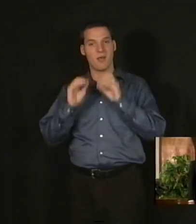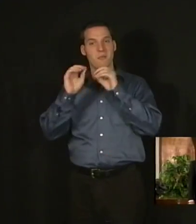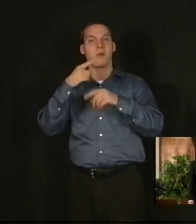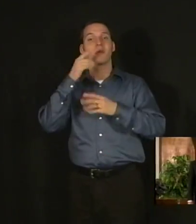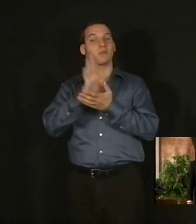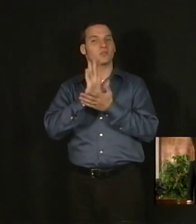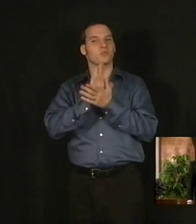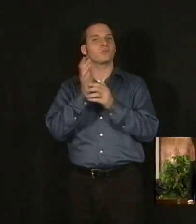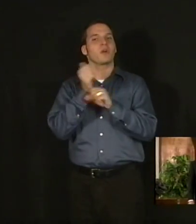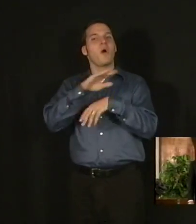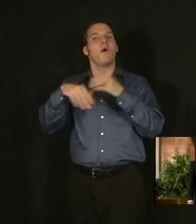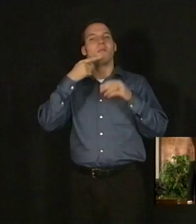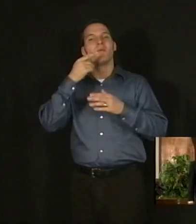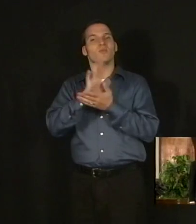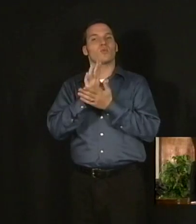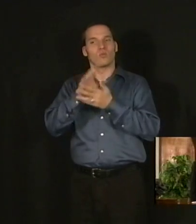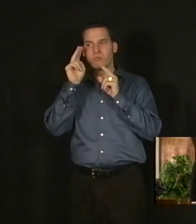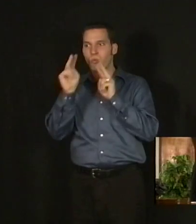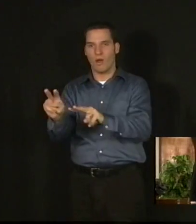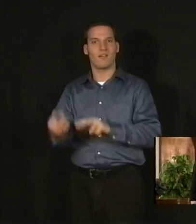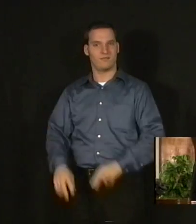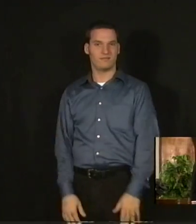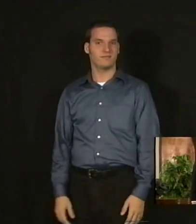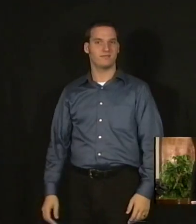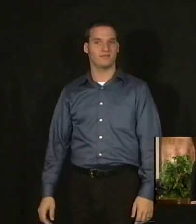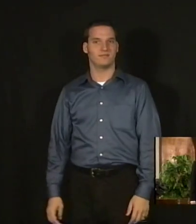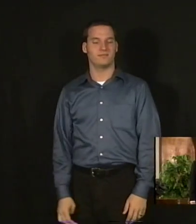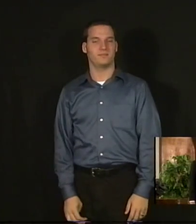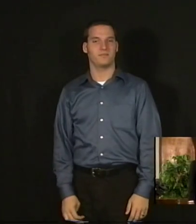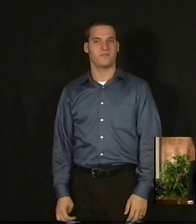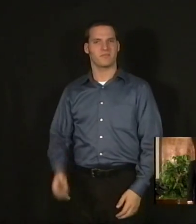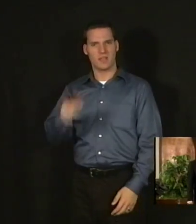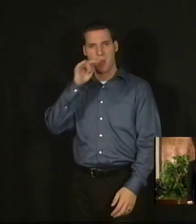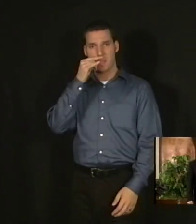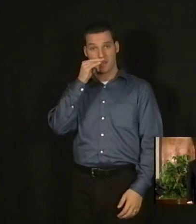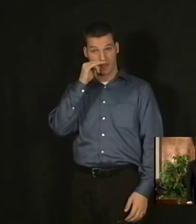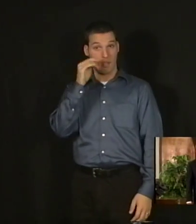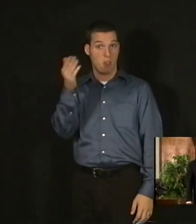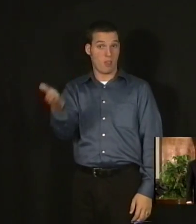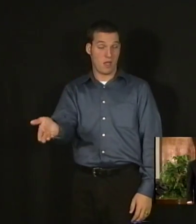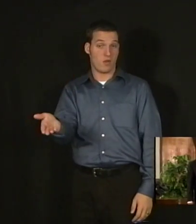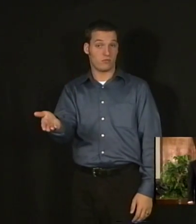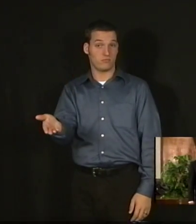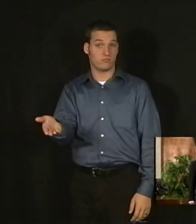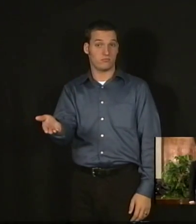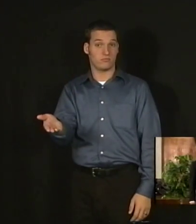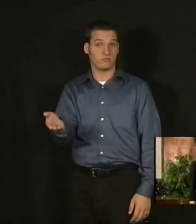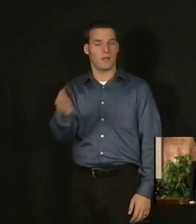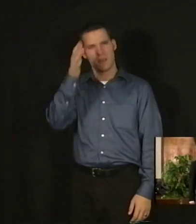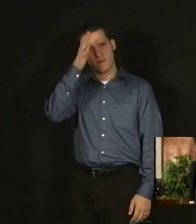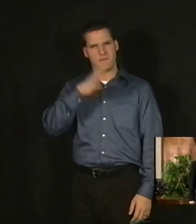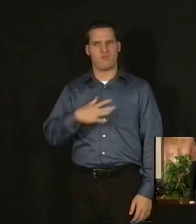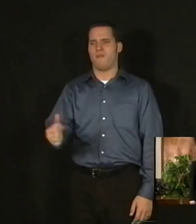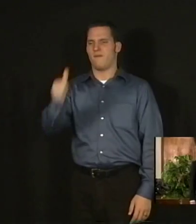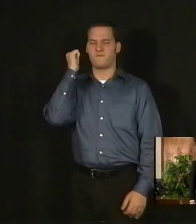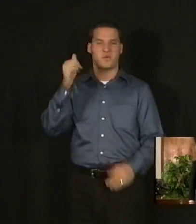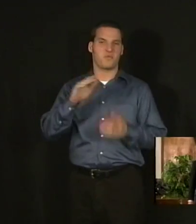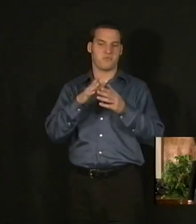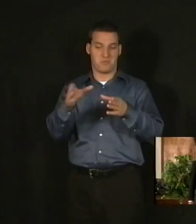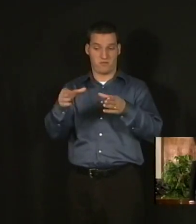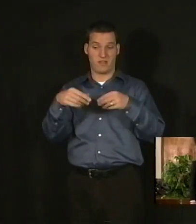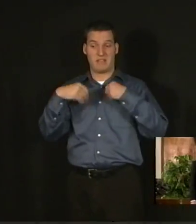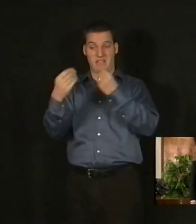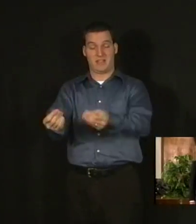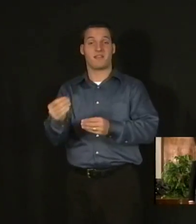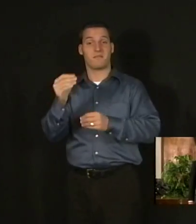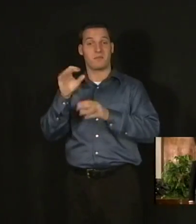They put him in the public school to make all the public school kids watch him. The kid who was there, the guy who refused to let him get